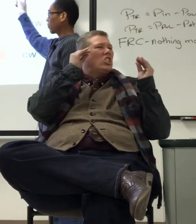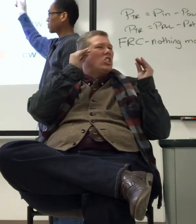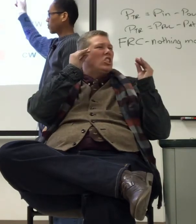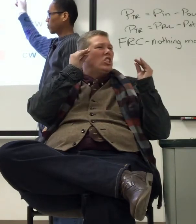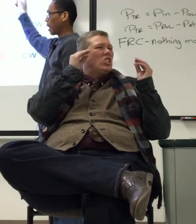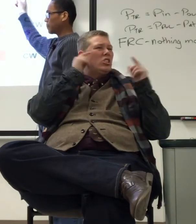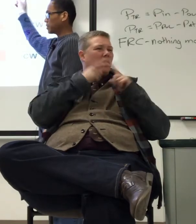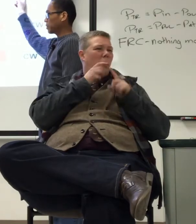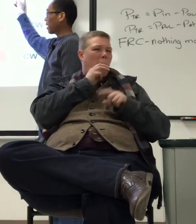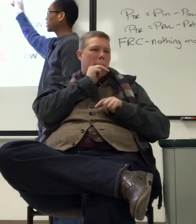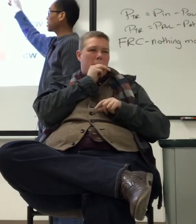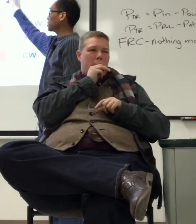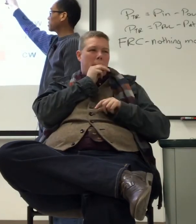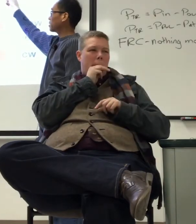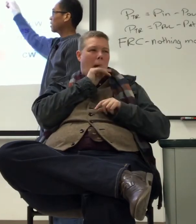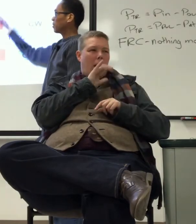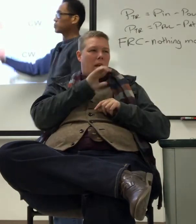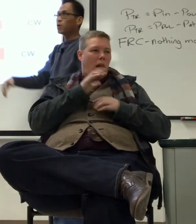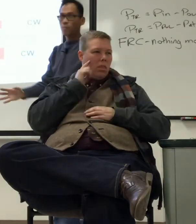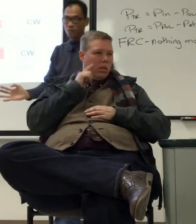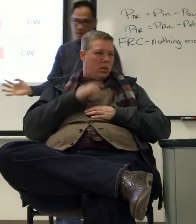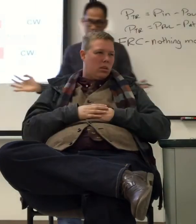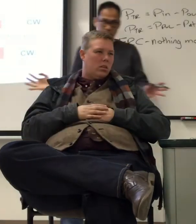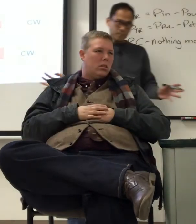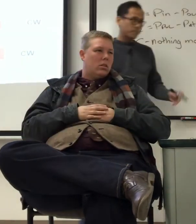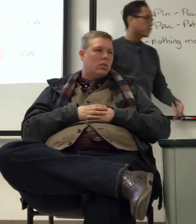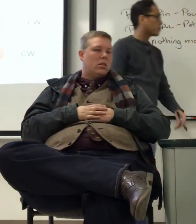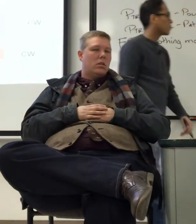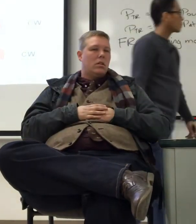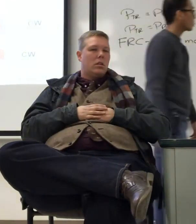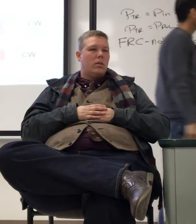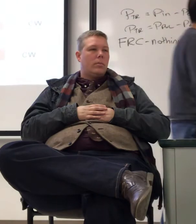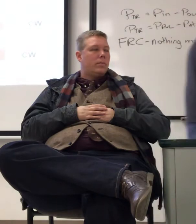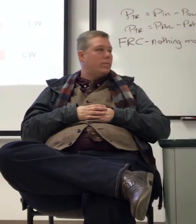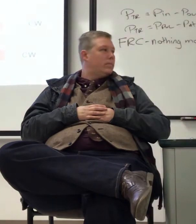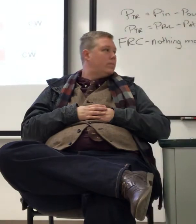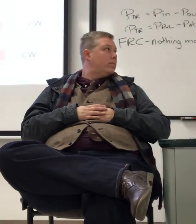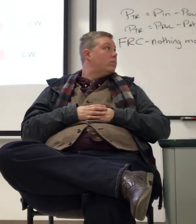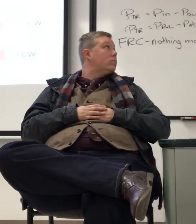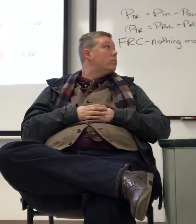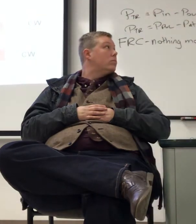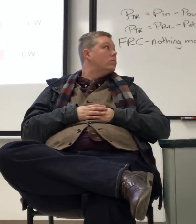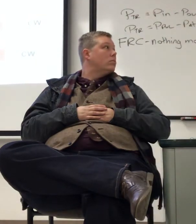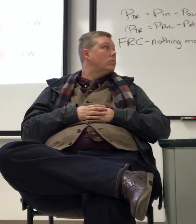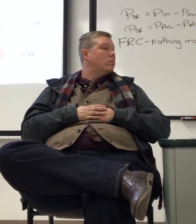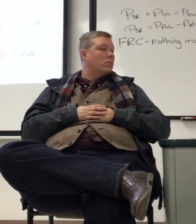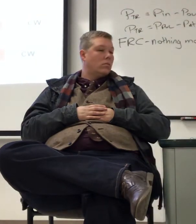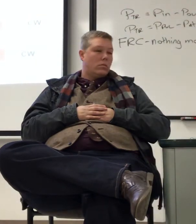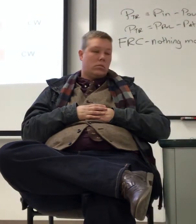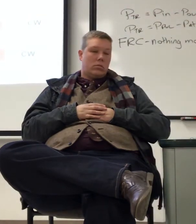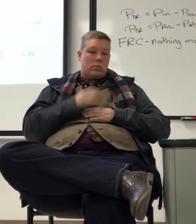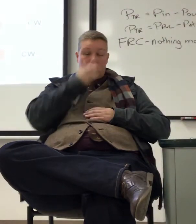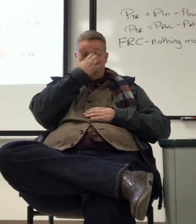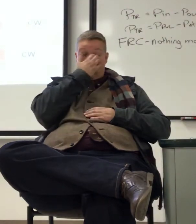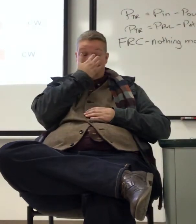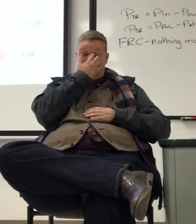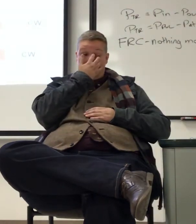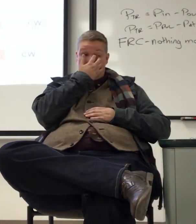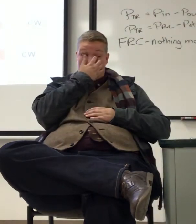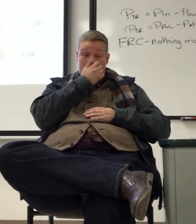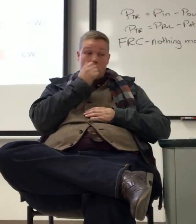that force and they're in opposite directions, there's no movement. You don't have to take a physics class to understand